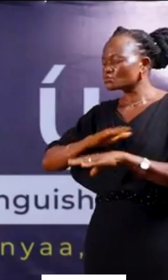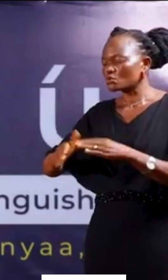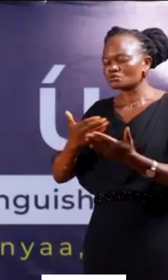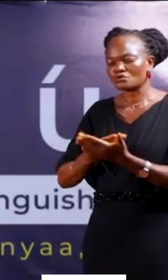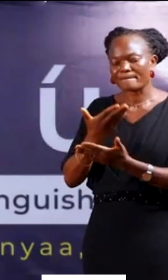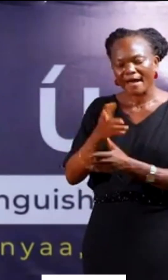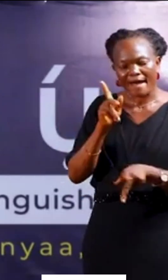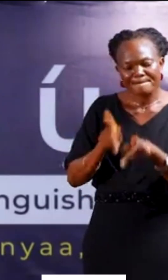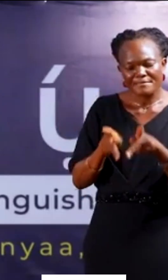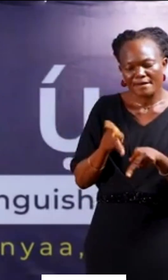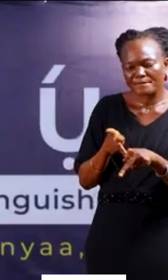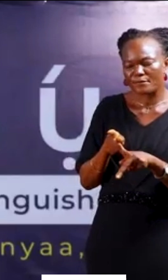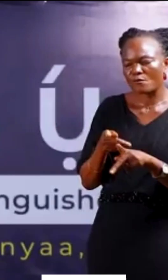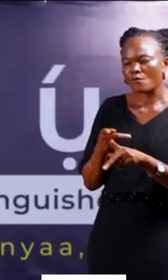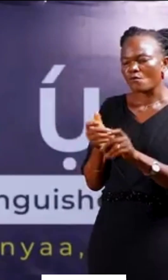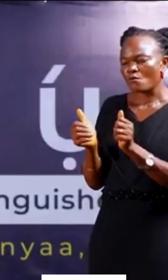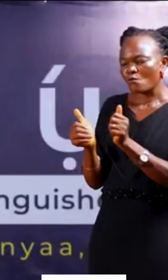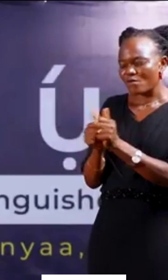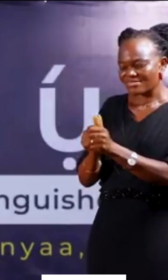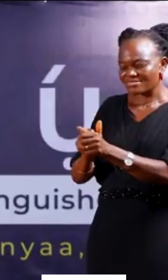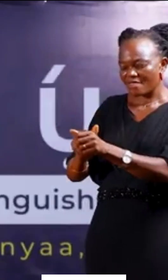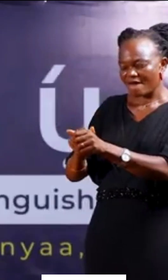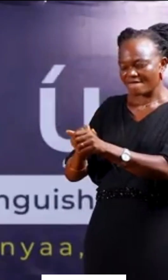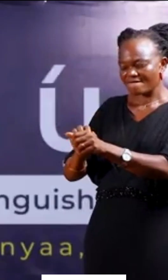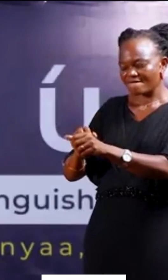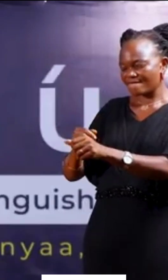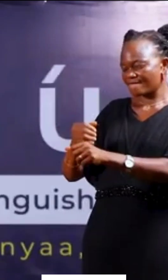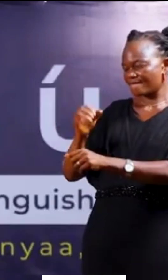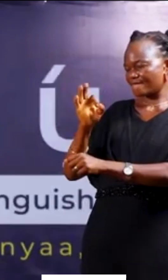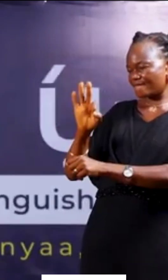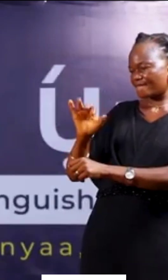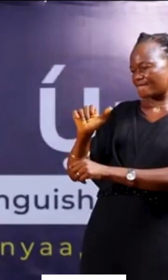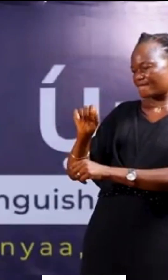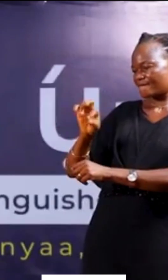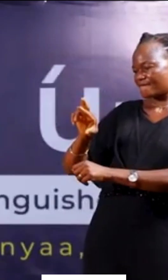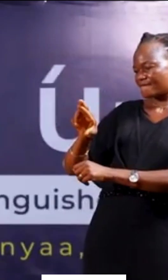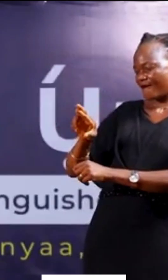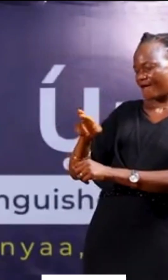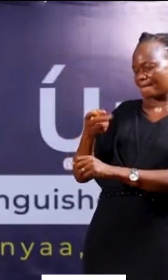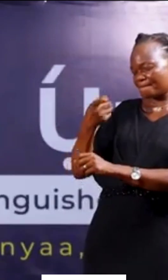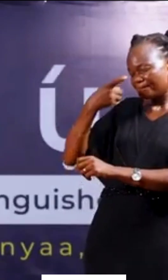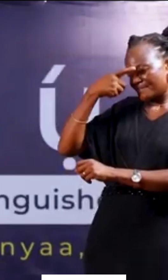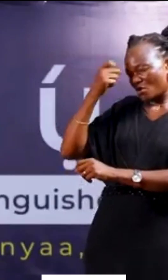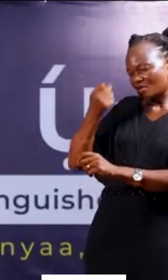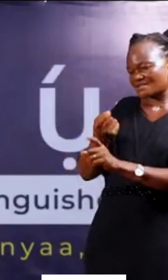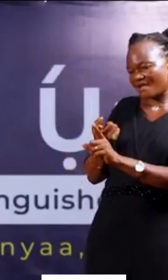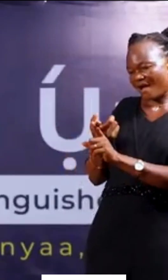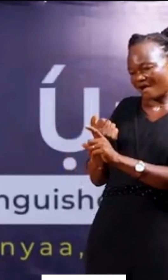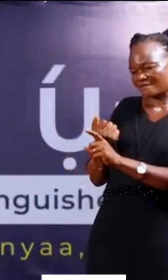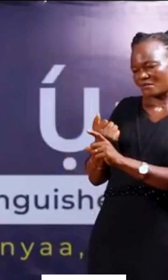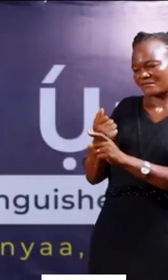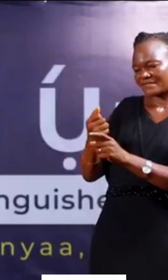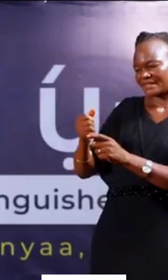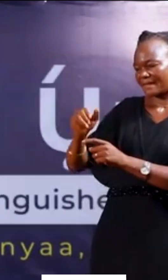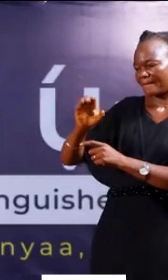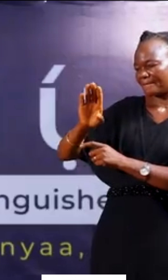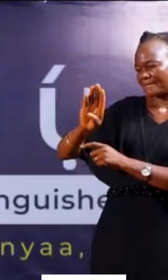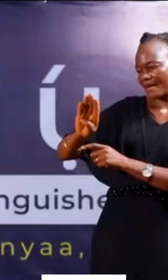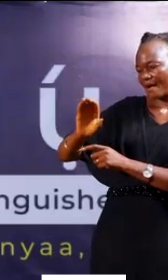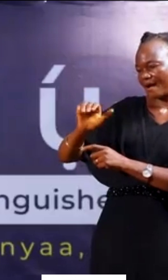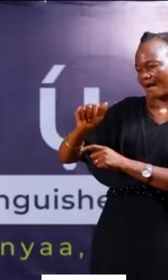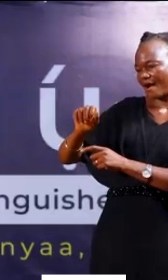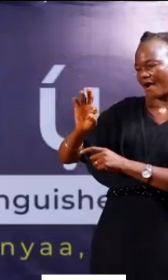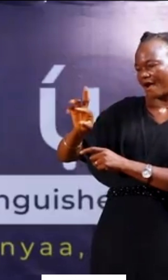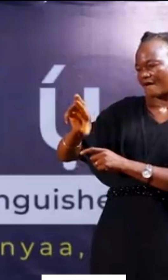buy people with fair skin. They are likely coming from the Bight of Biafra, right?